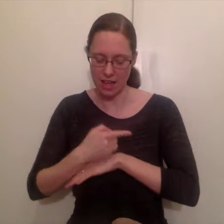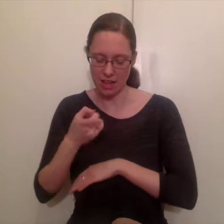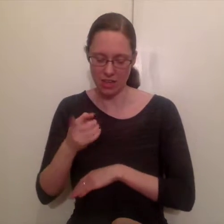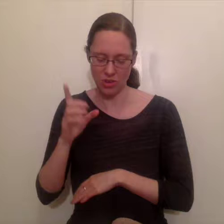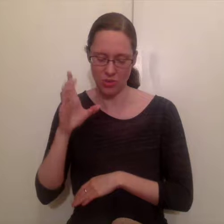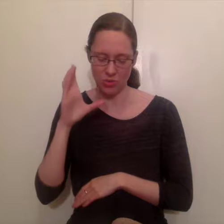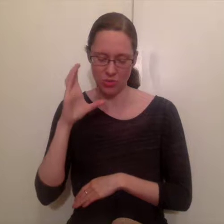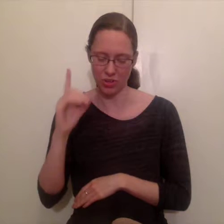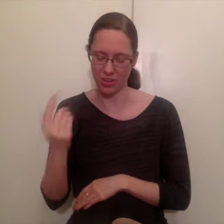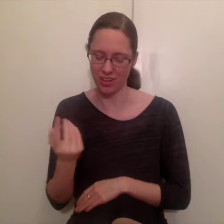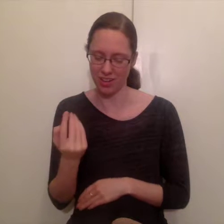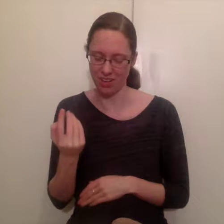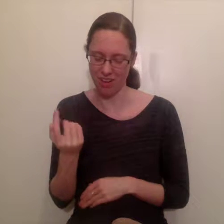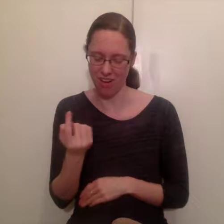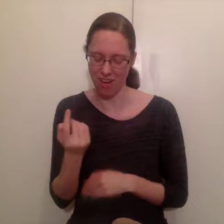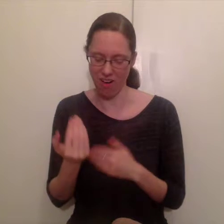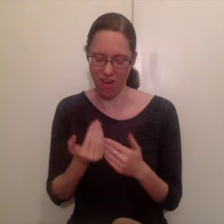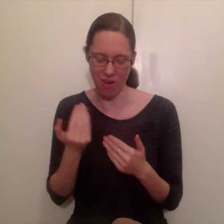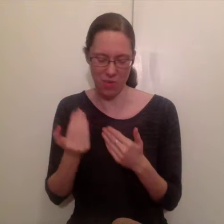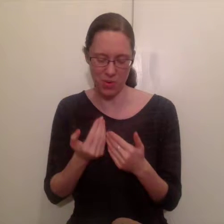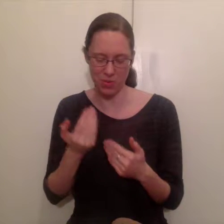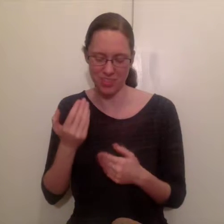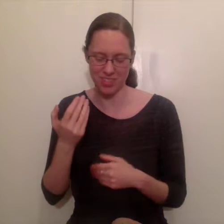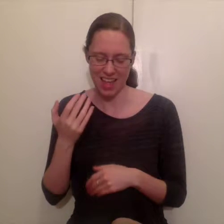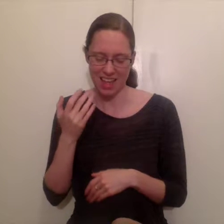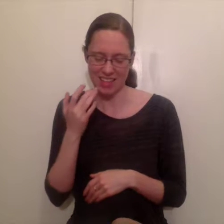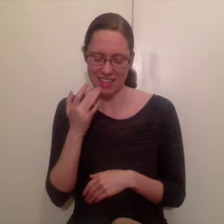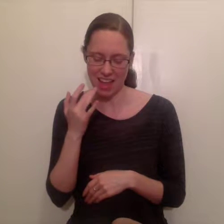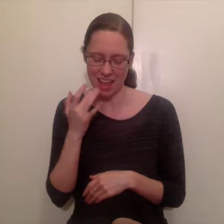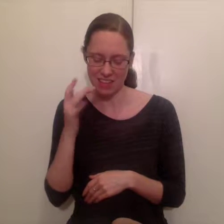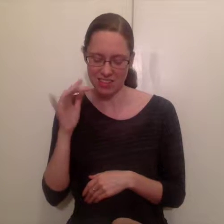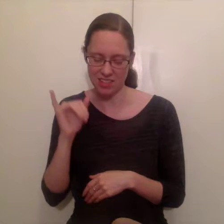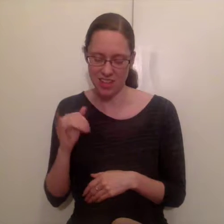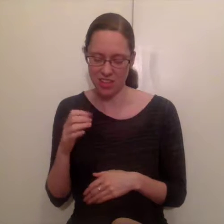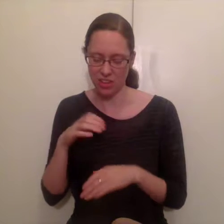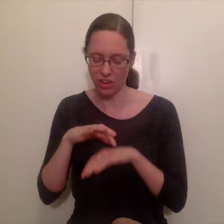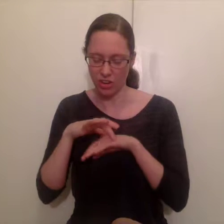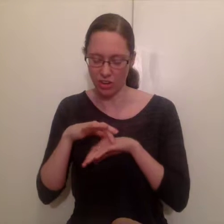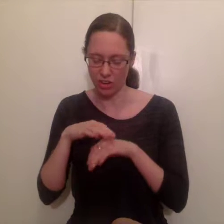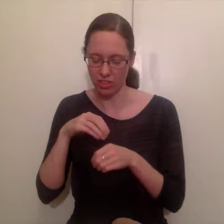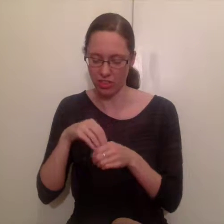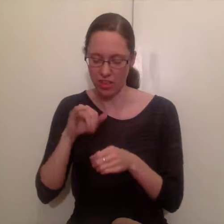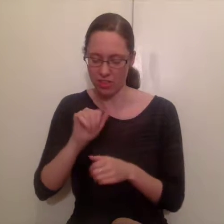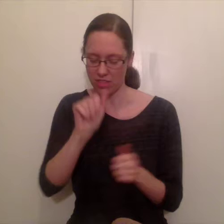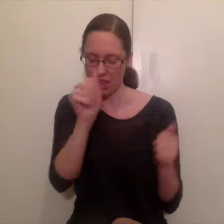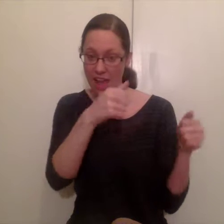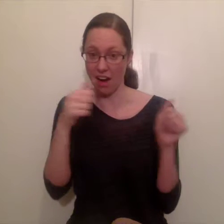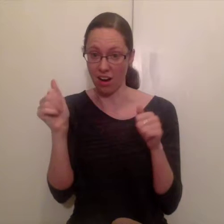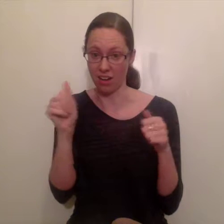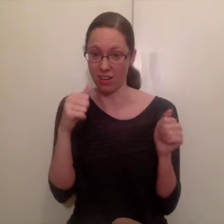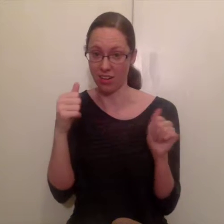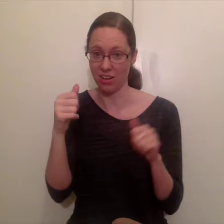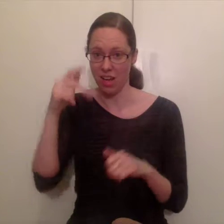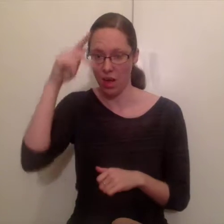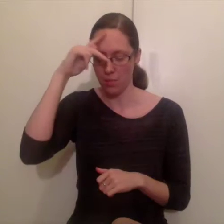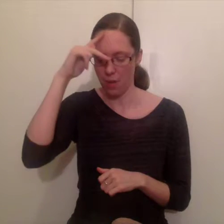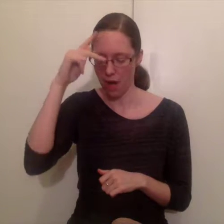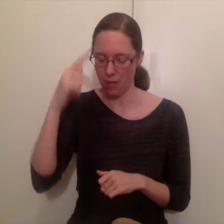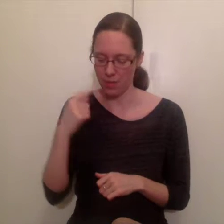day you could almost taste the earth in the air,